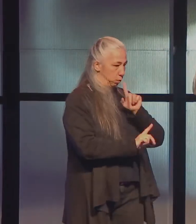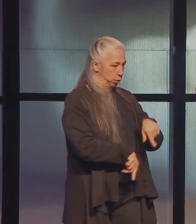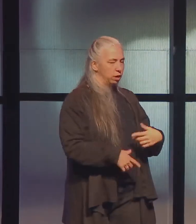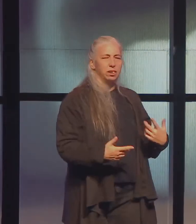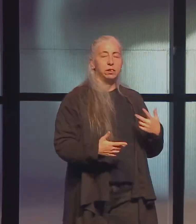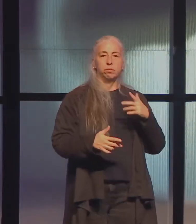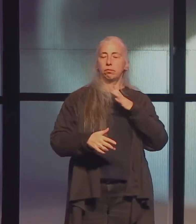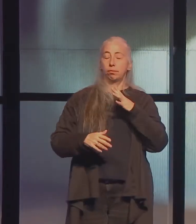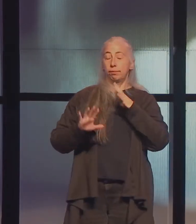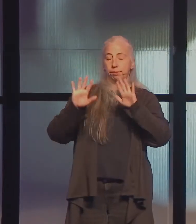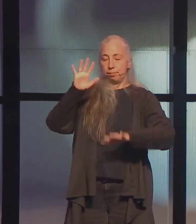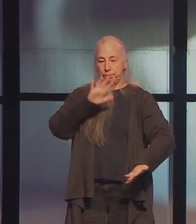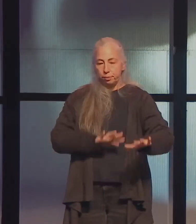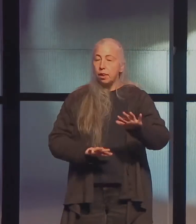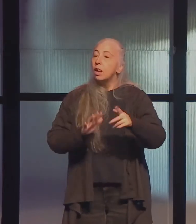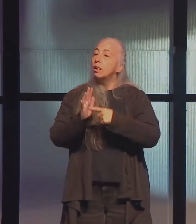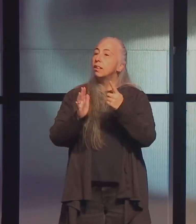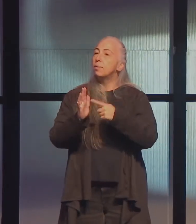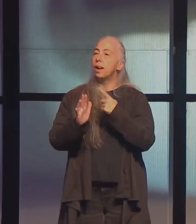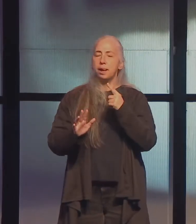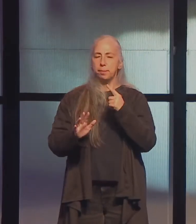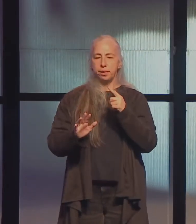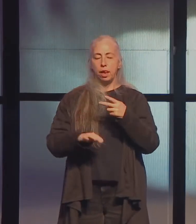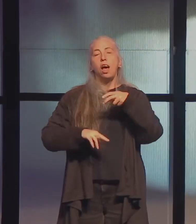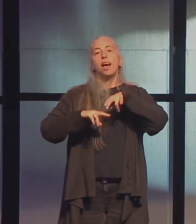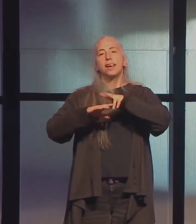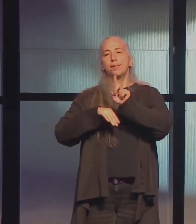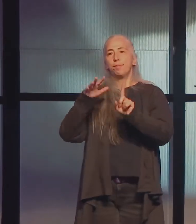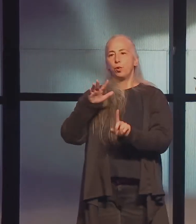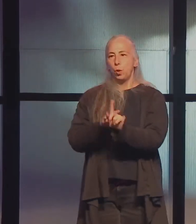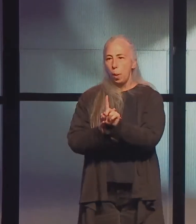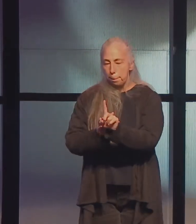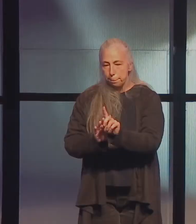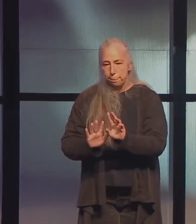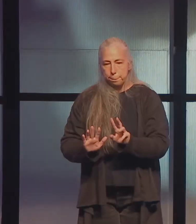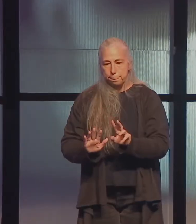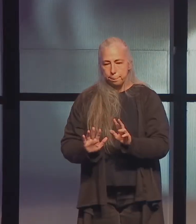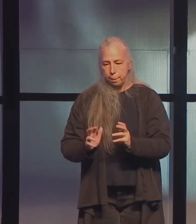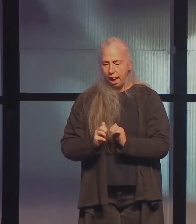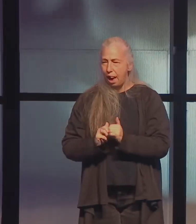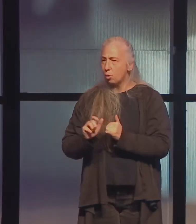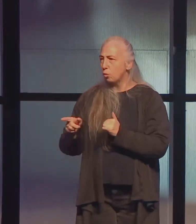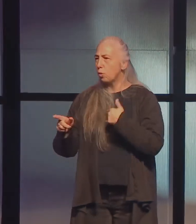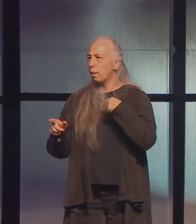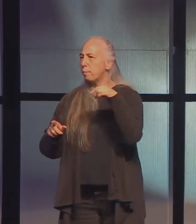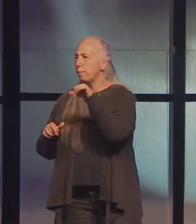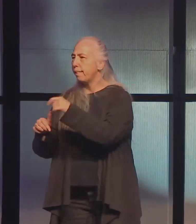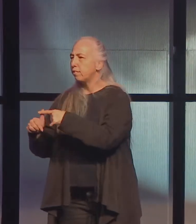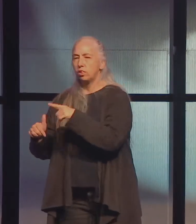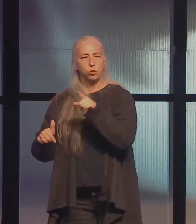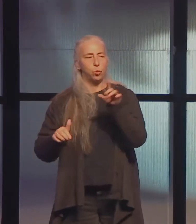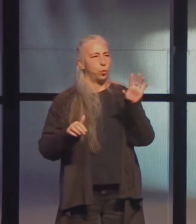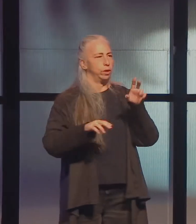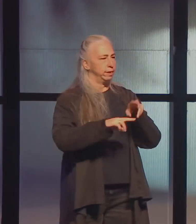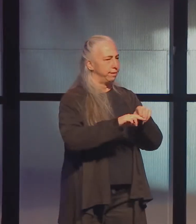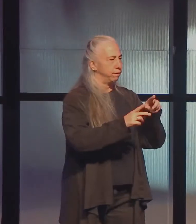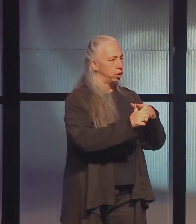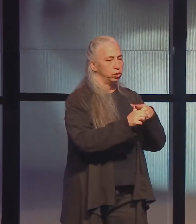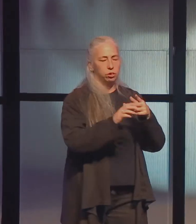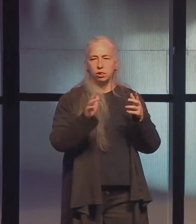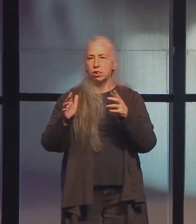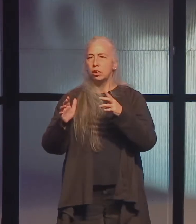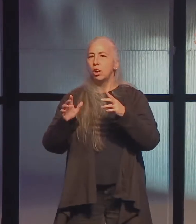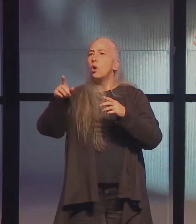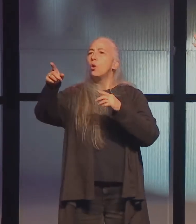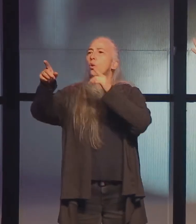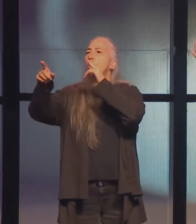find ourselves in a space where like, wait, this isn't, I want to, do I pay? Do you